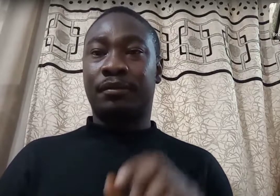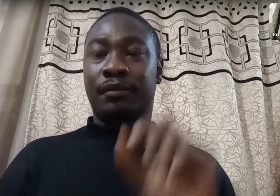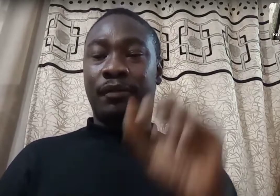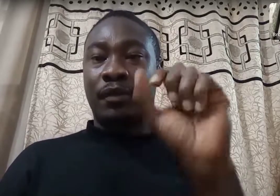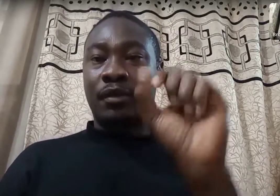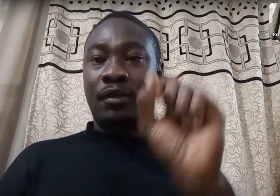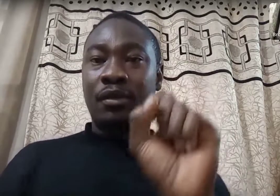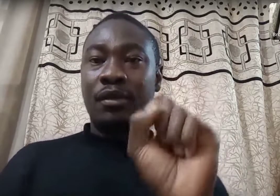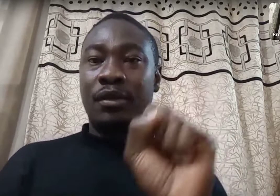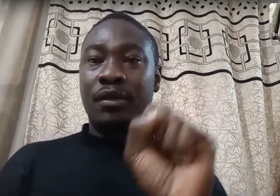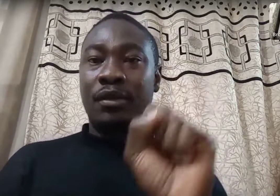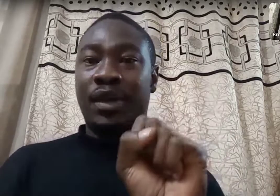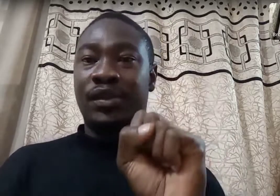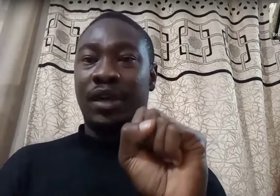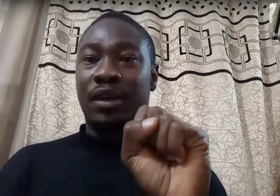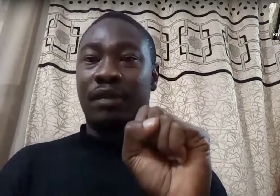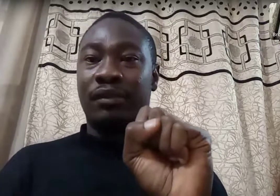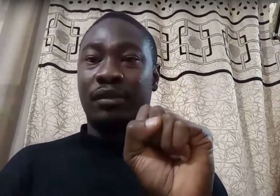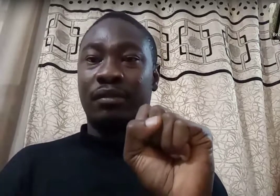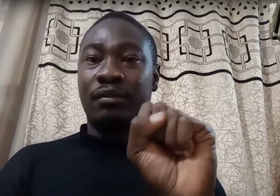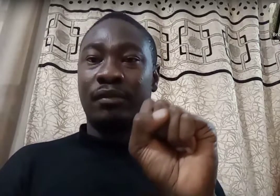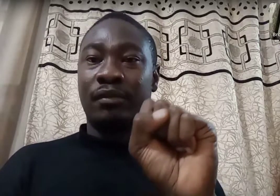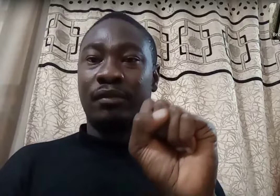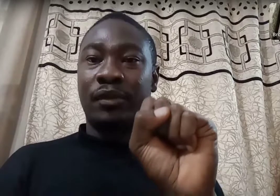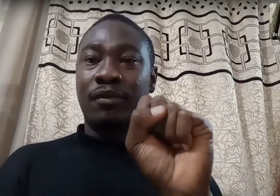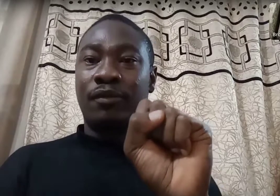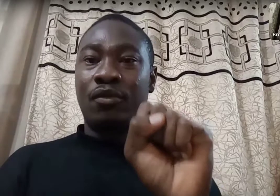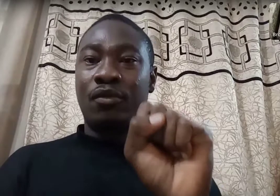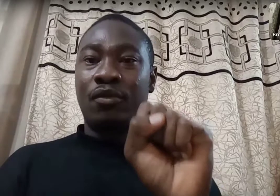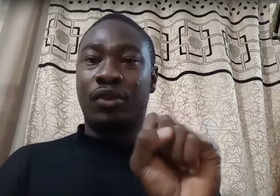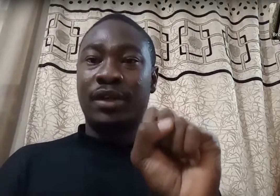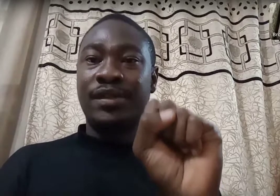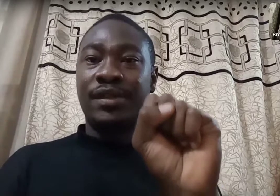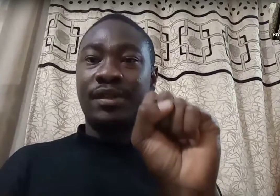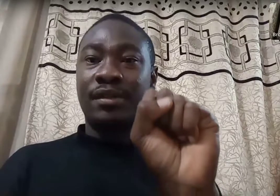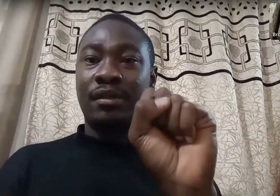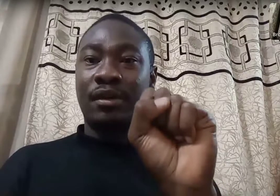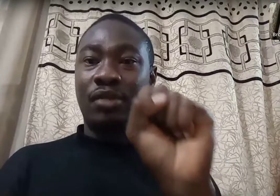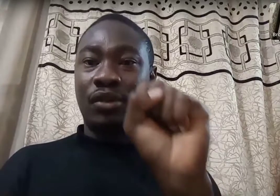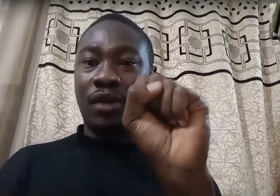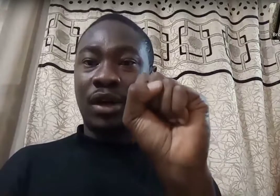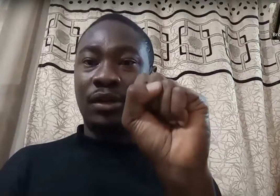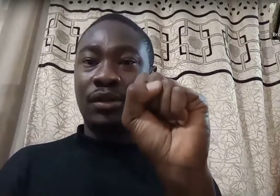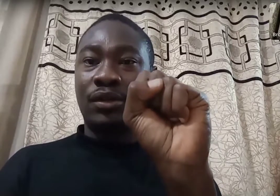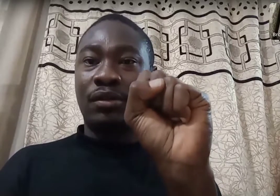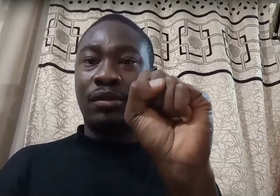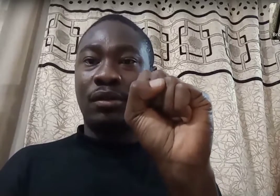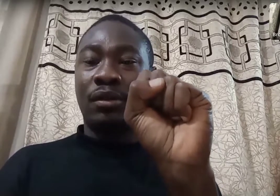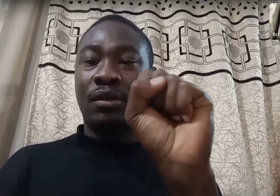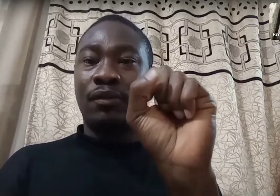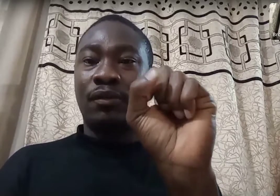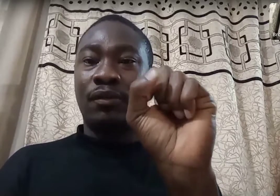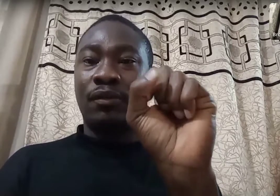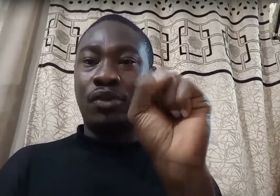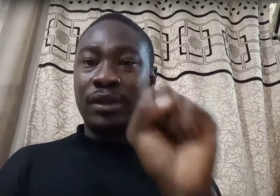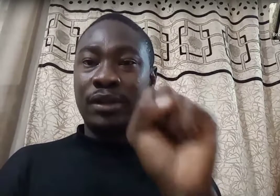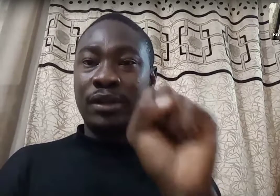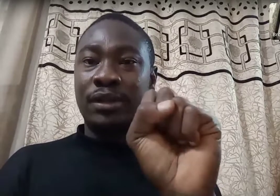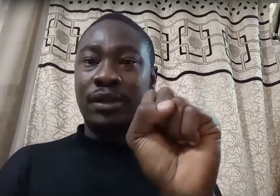This is how you sign 11. Fold your hands with your hand. Fold your hand. And